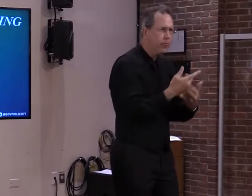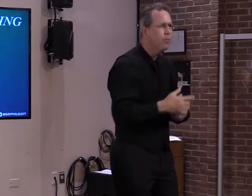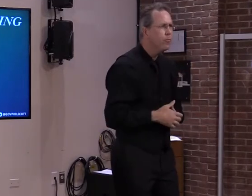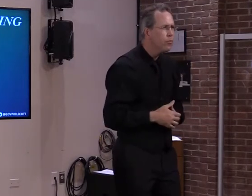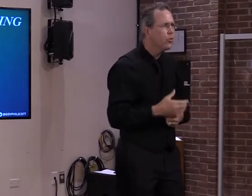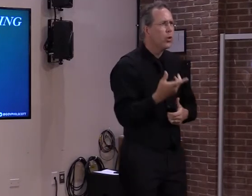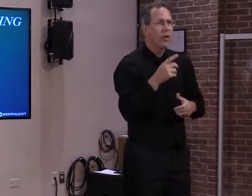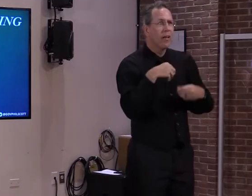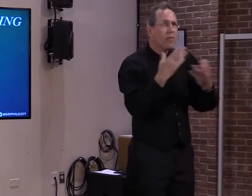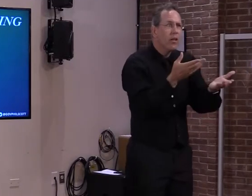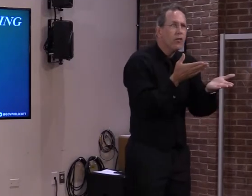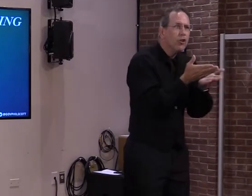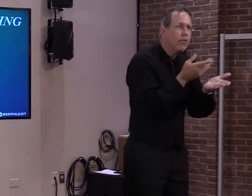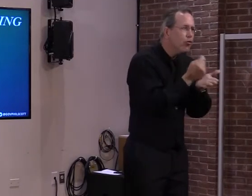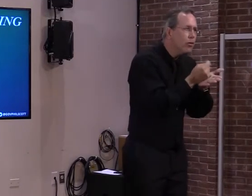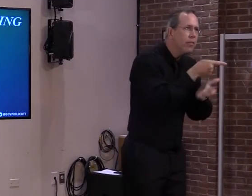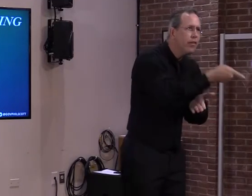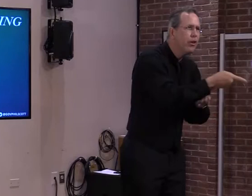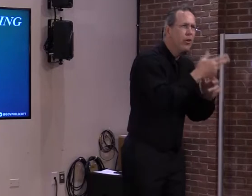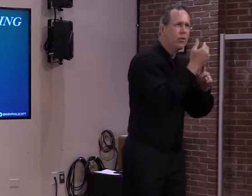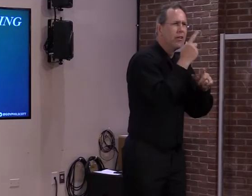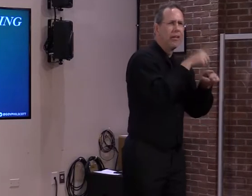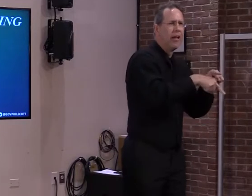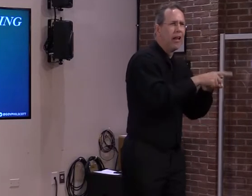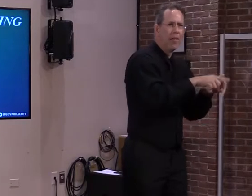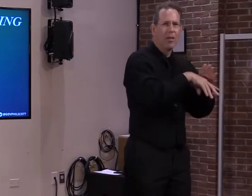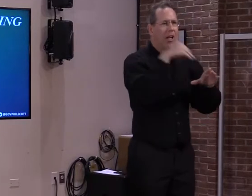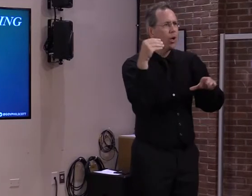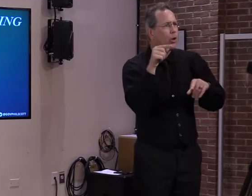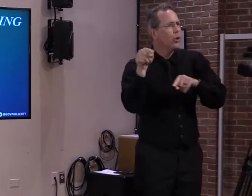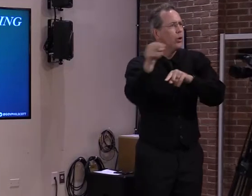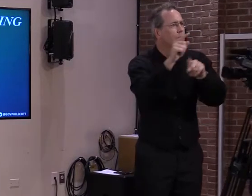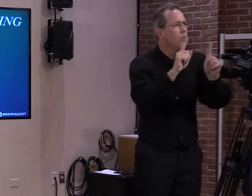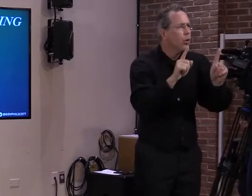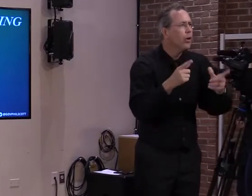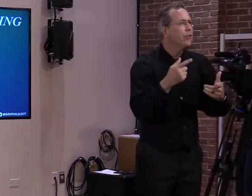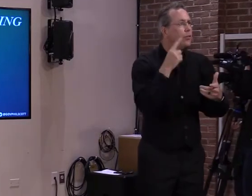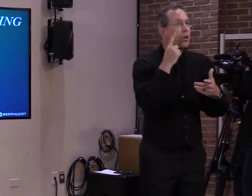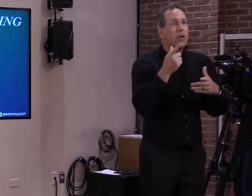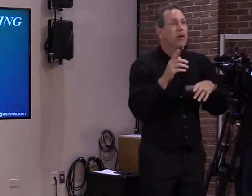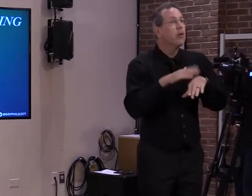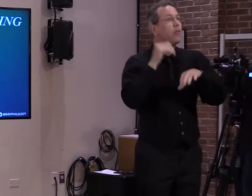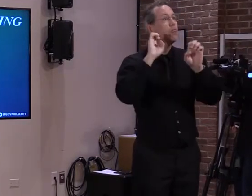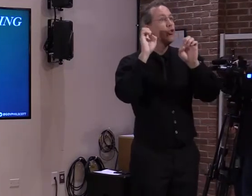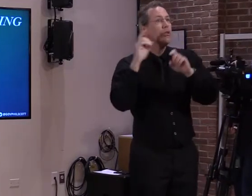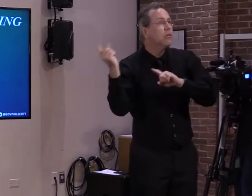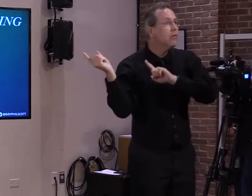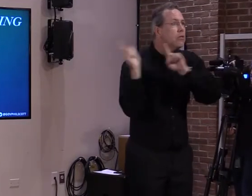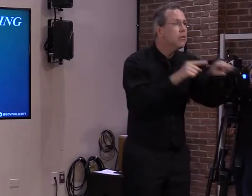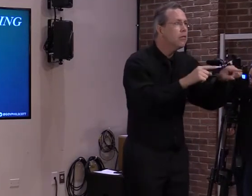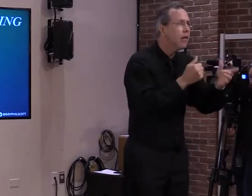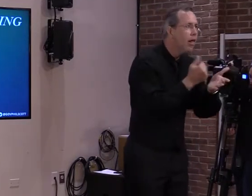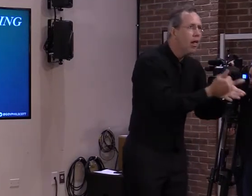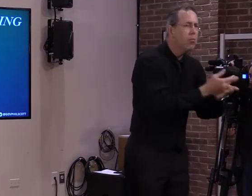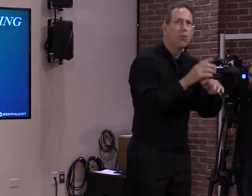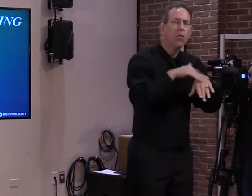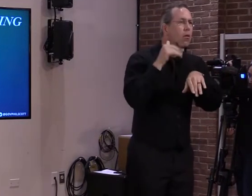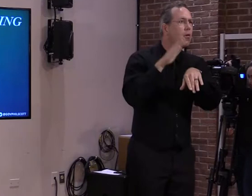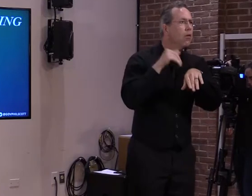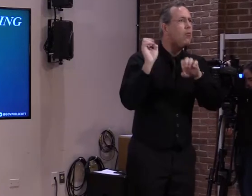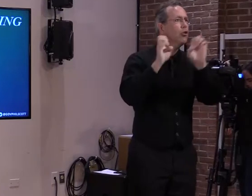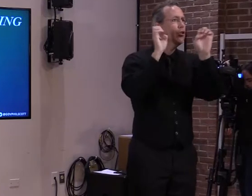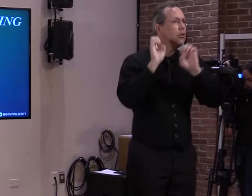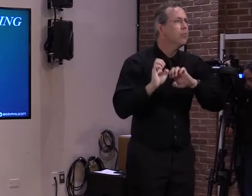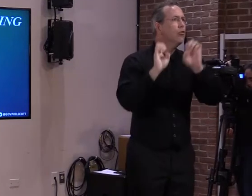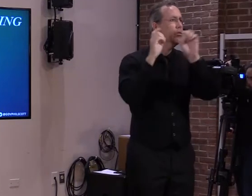services have been strained responding to the needs of a greatly expanded hotel-motel program, transitioning to a